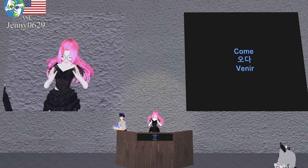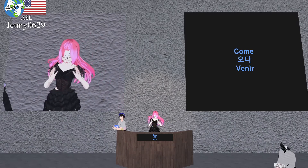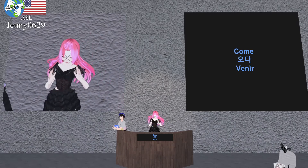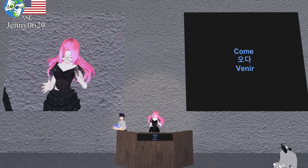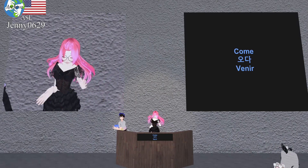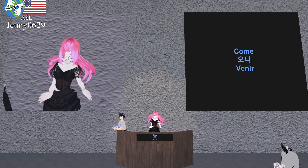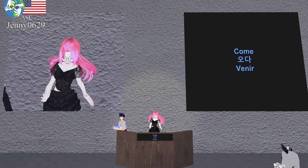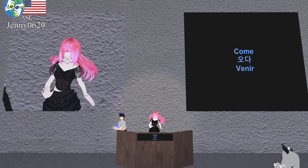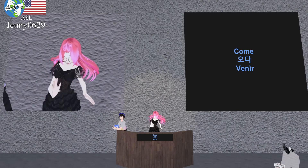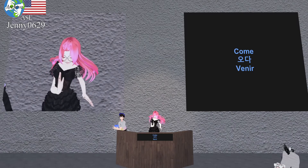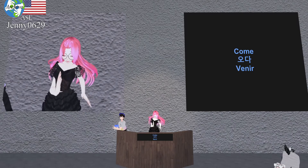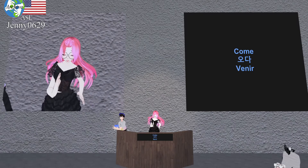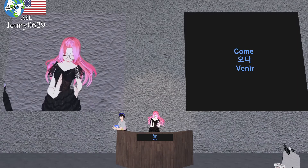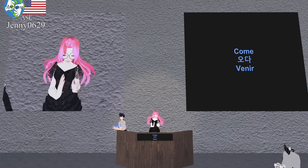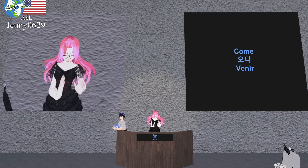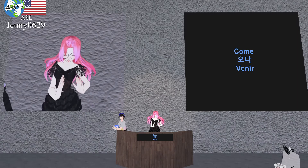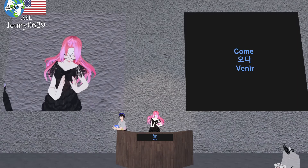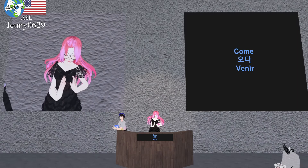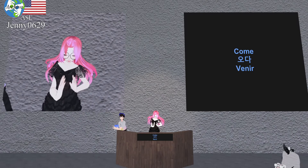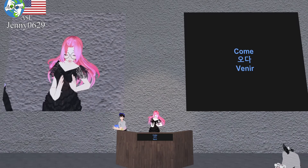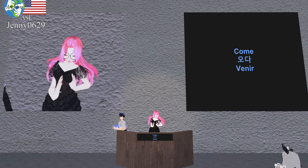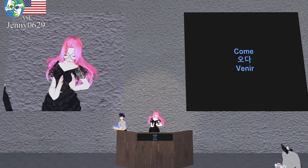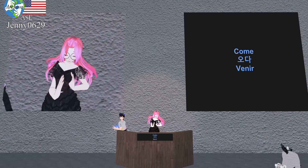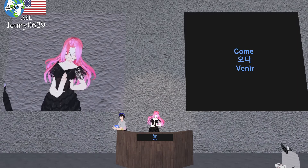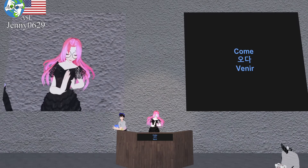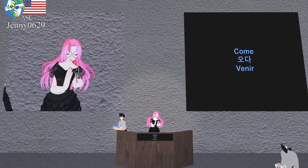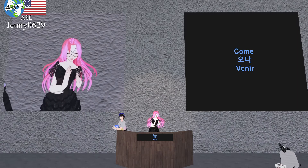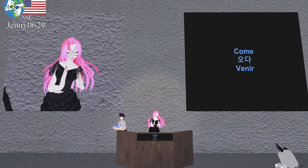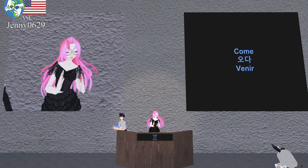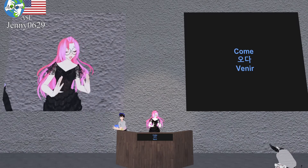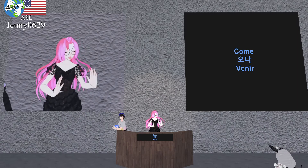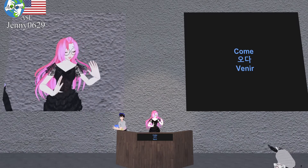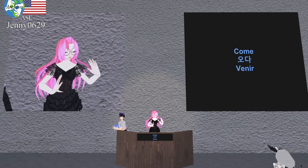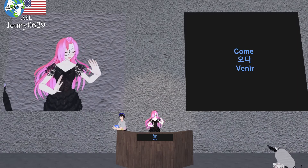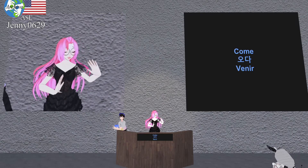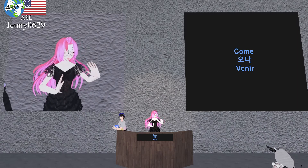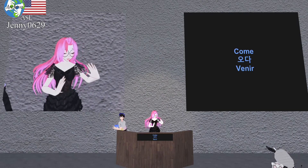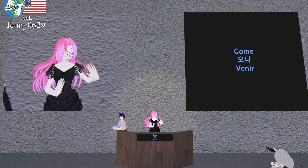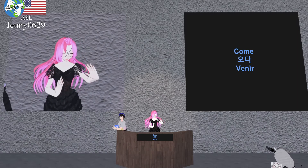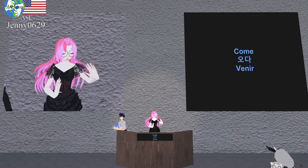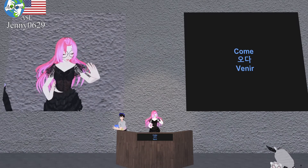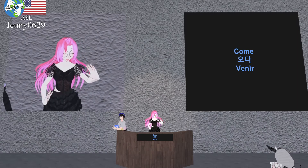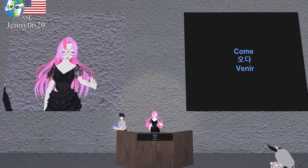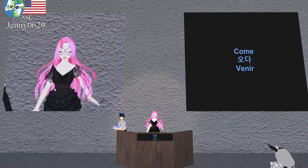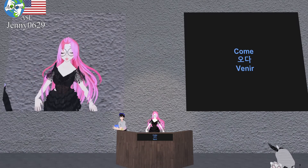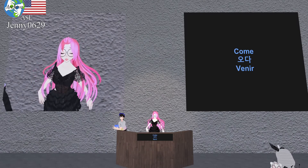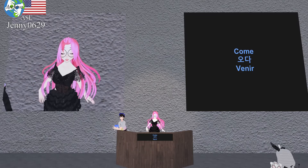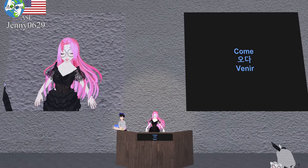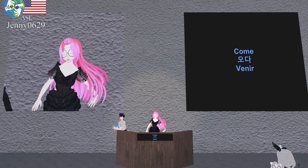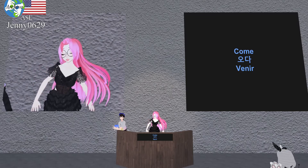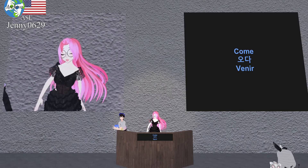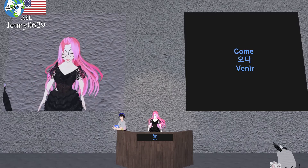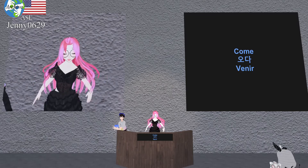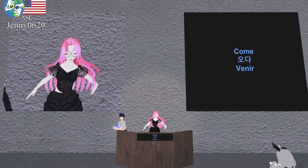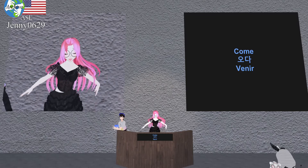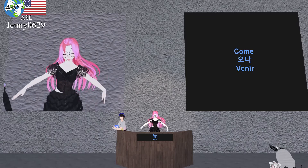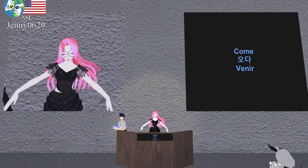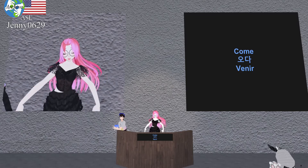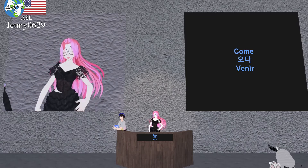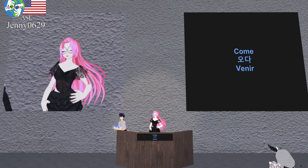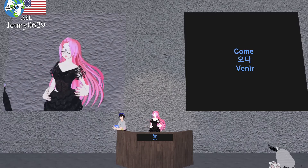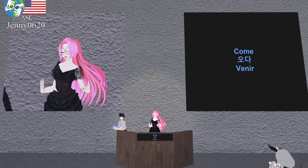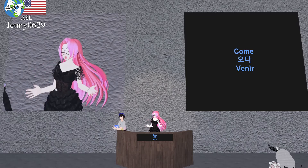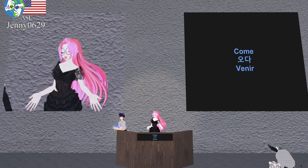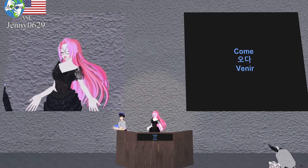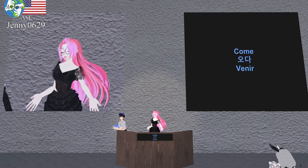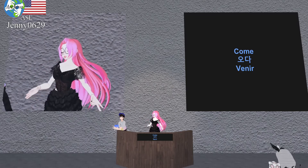gave it to me, goodness, almost 2 years ago now. And I refuse to change it because I love it so much. It's my favorite thing in